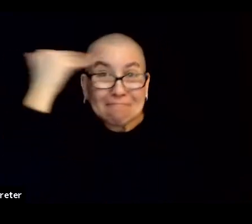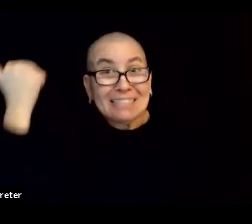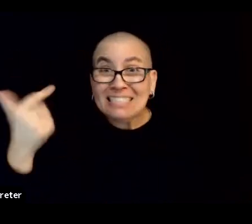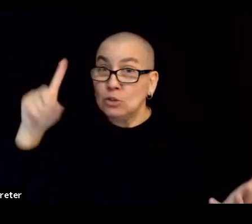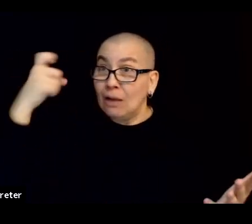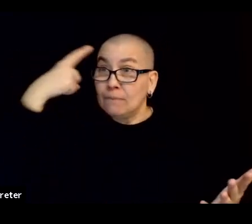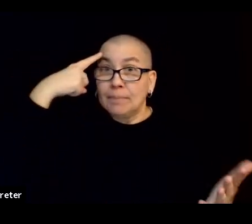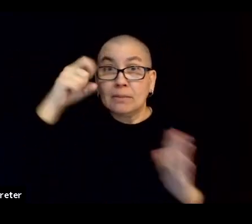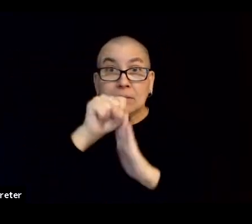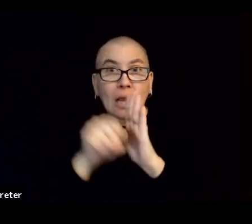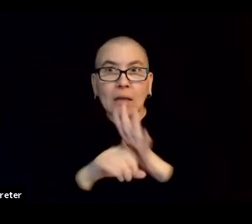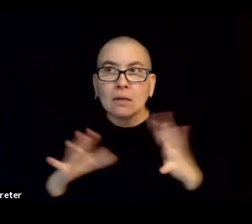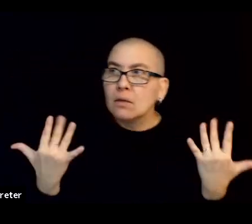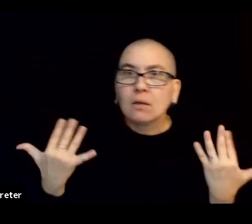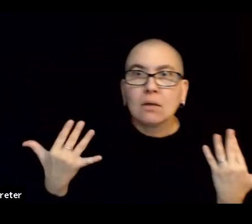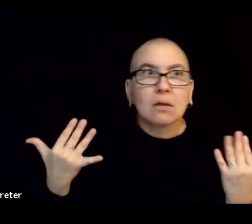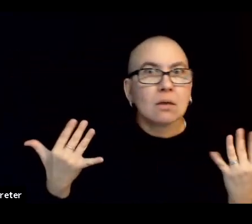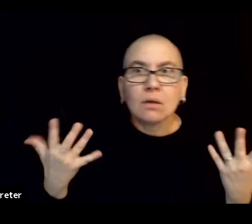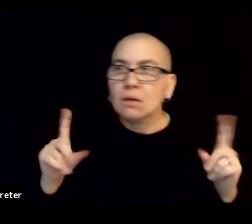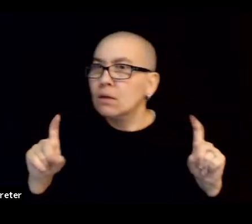or when.